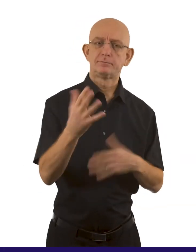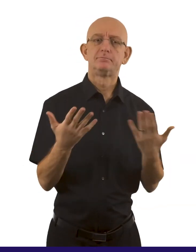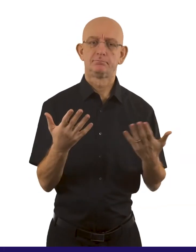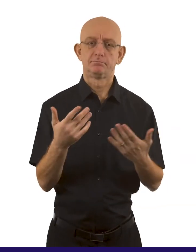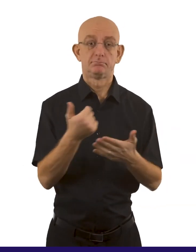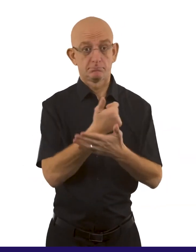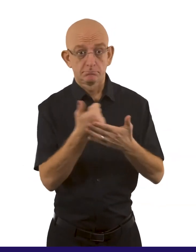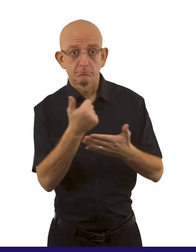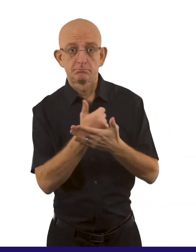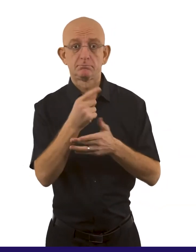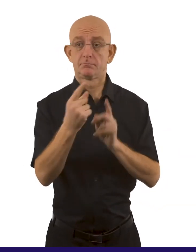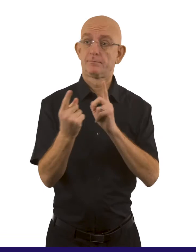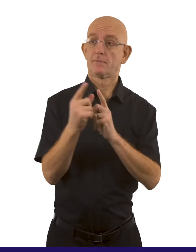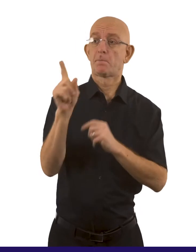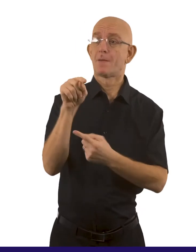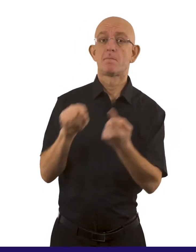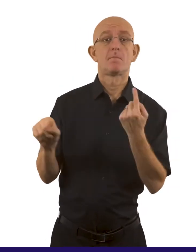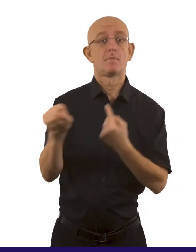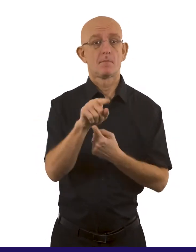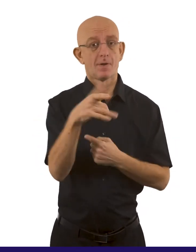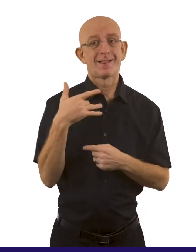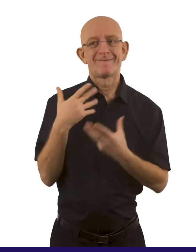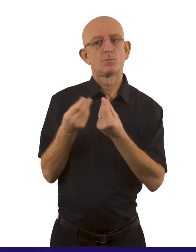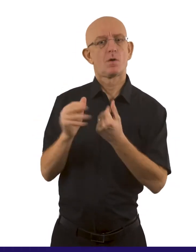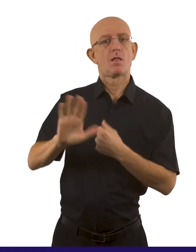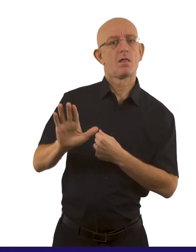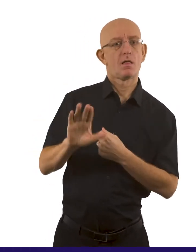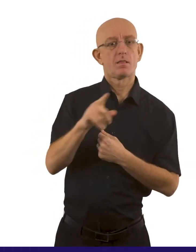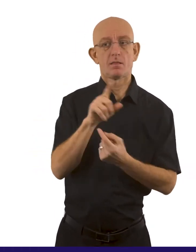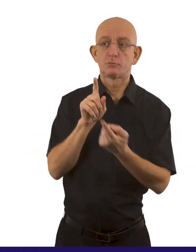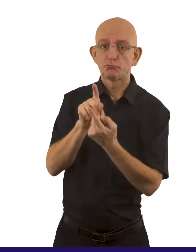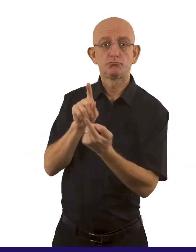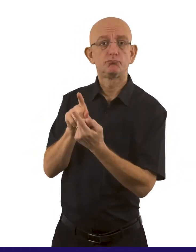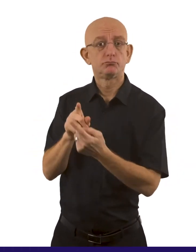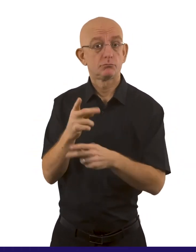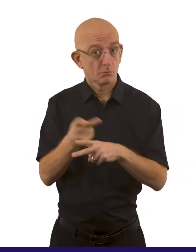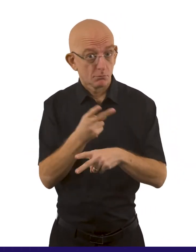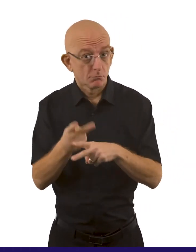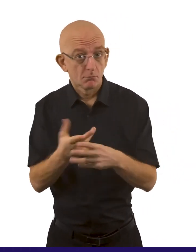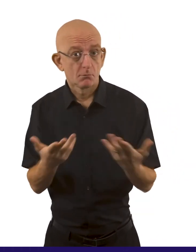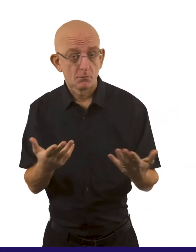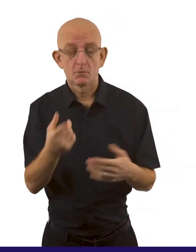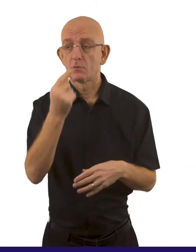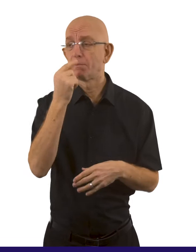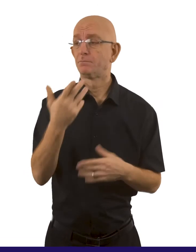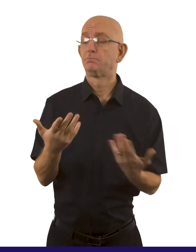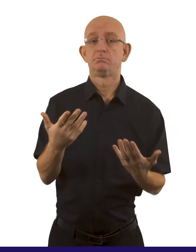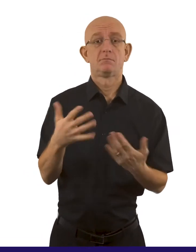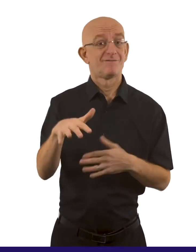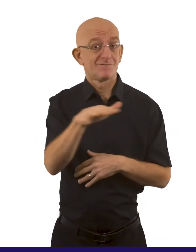Question 14. How often are you in contact with people that you don't live with? This could include